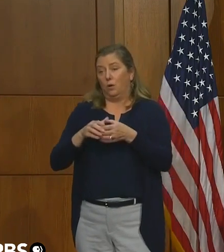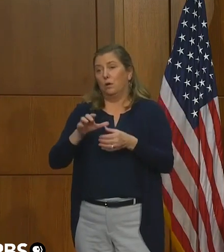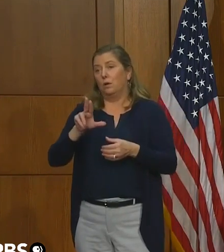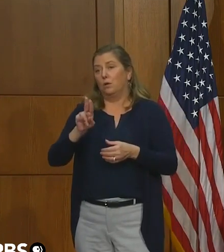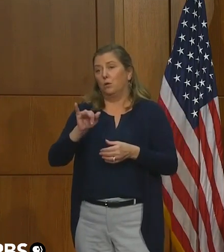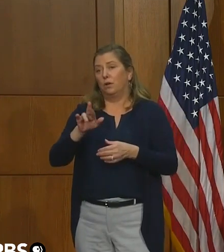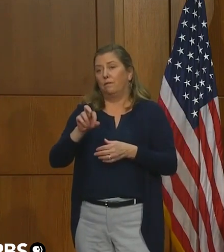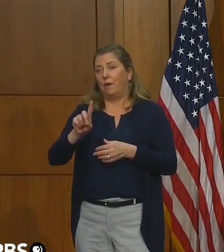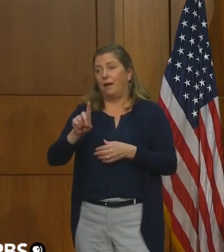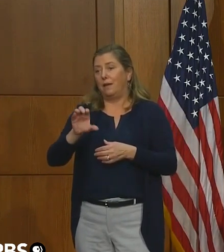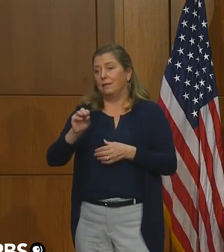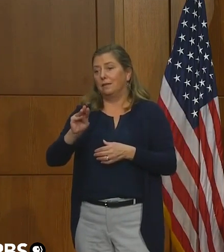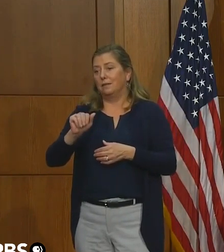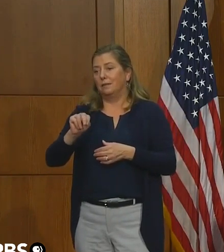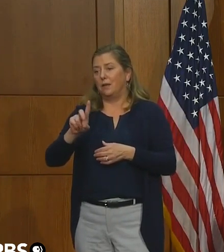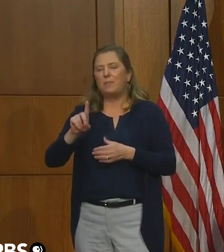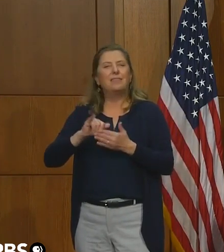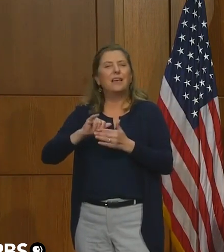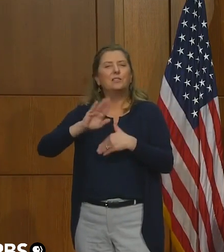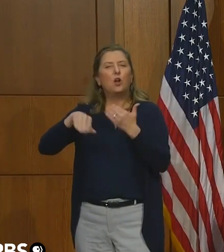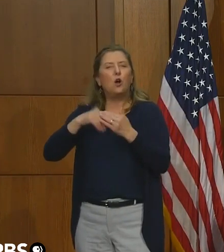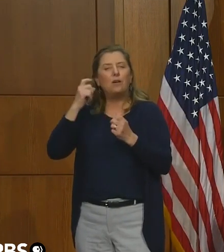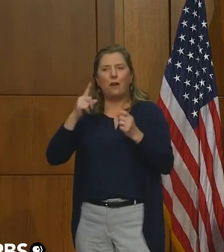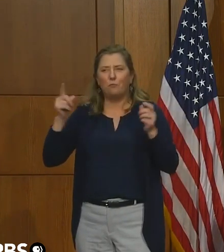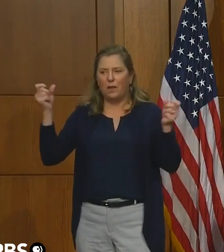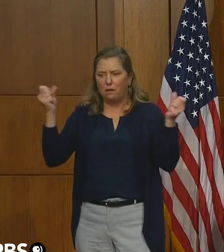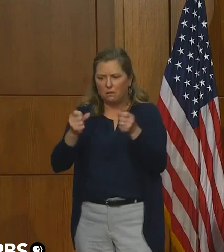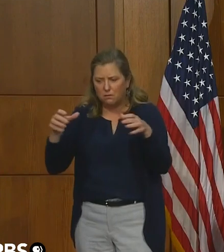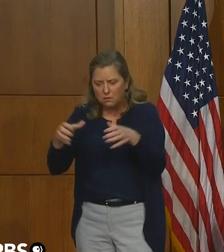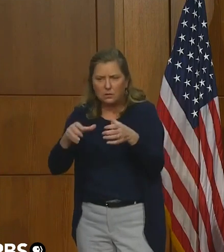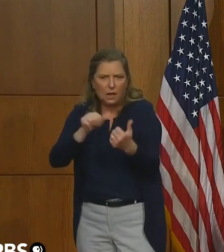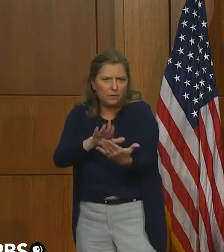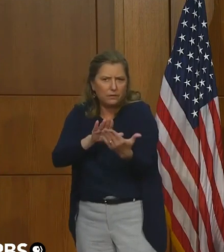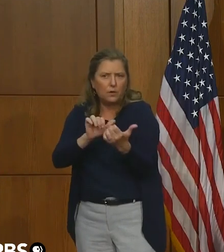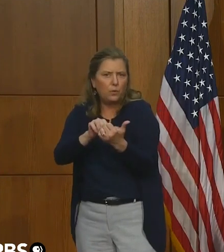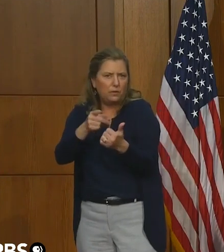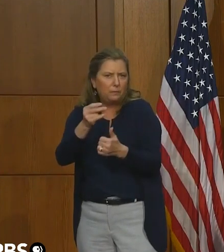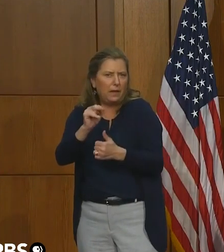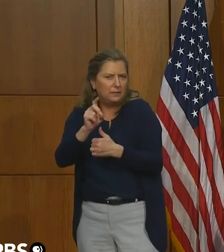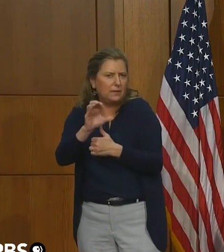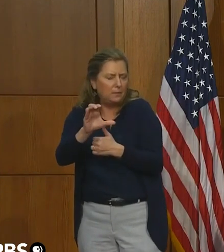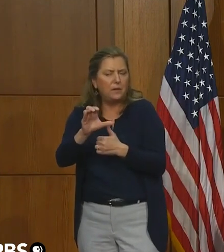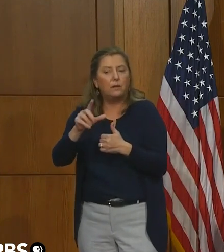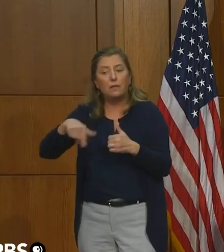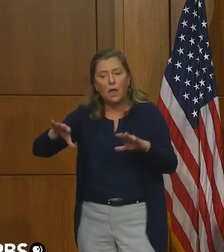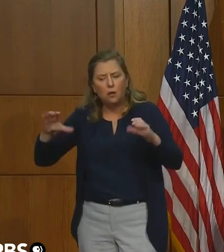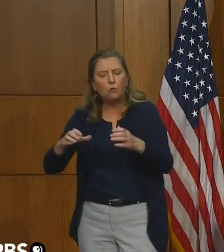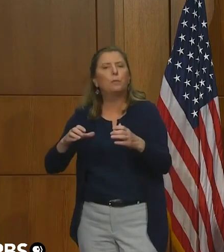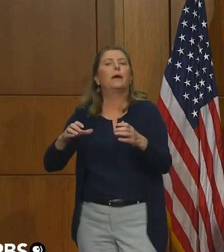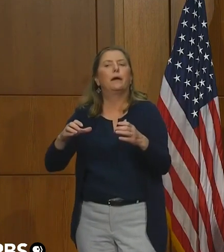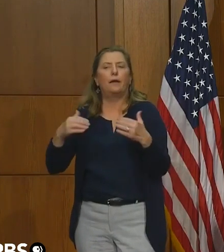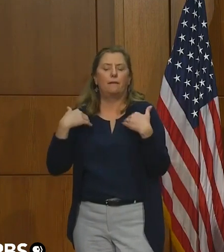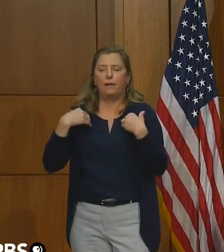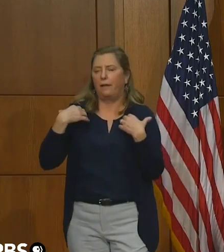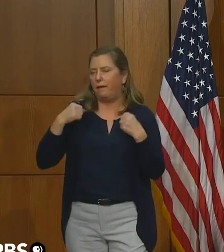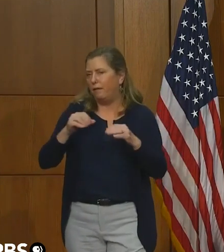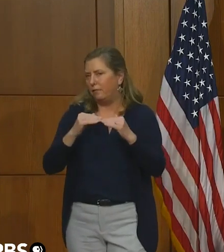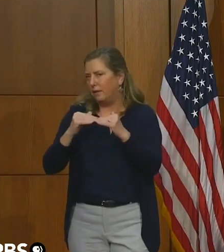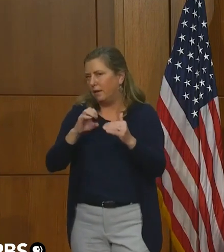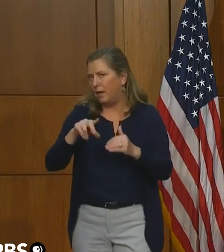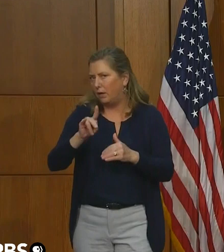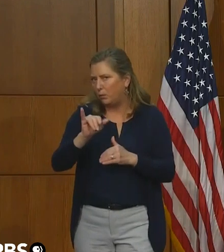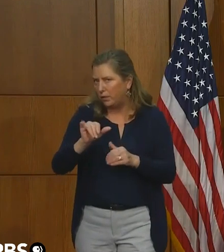government response toward dealing with this pandemic, has, as we've talked about previously, a health equity work group.